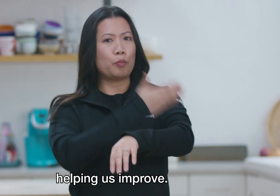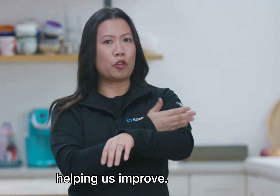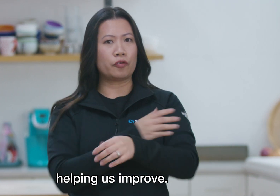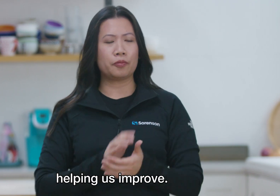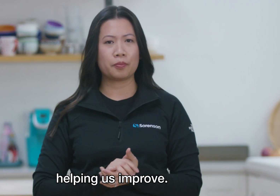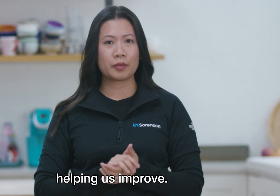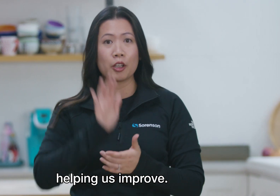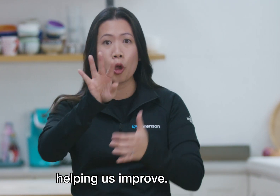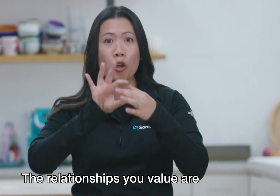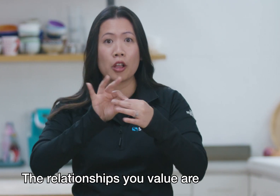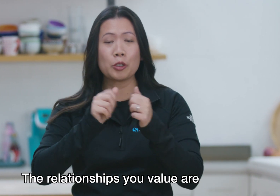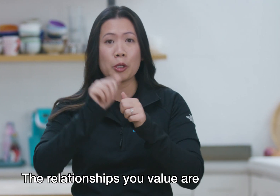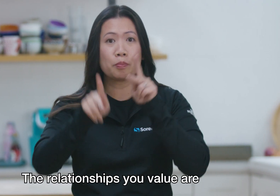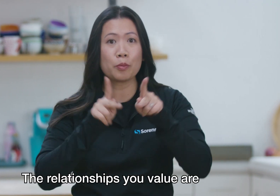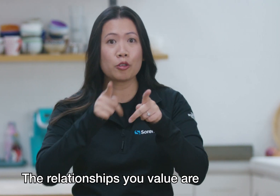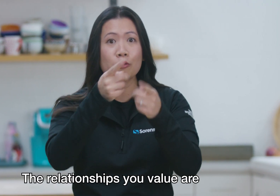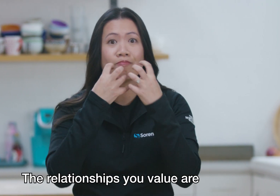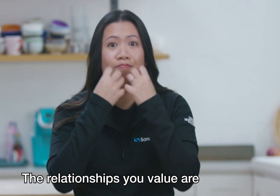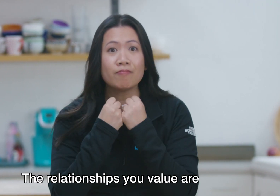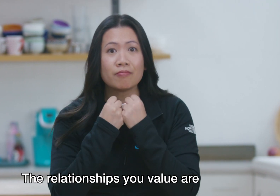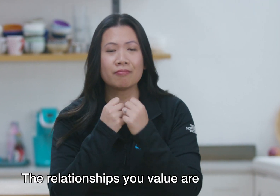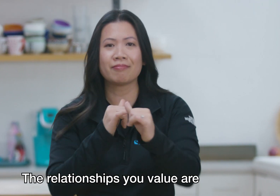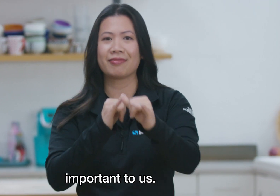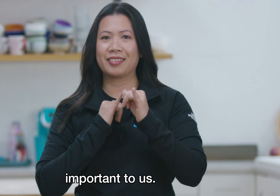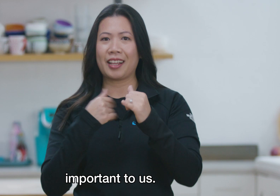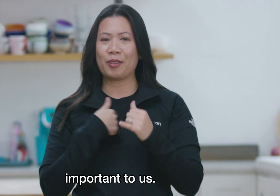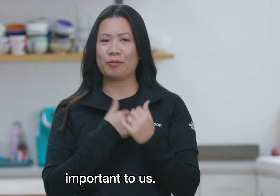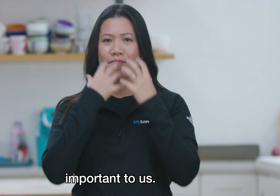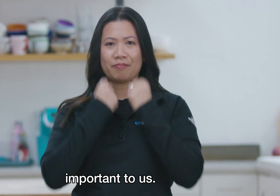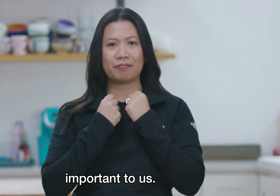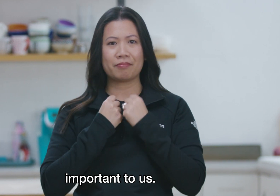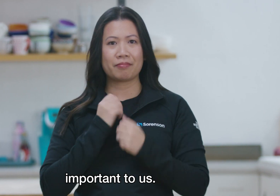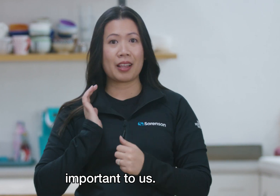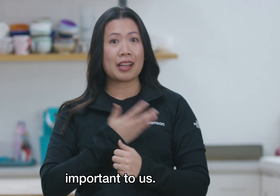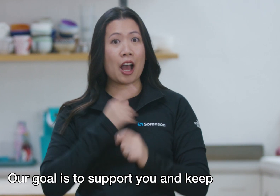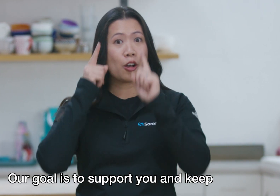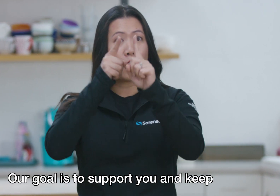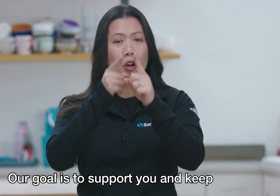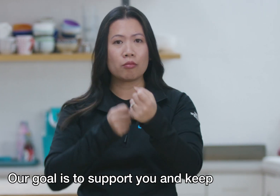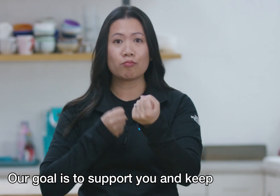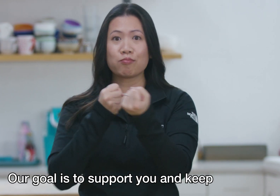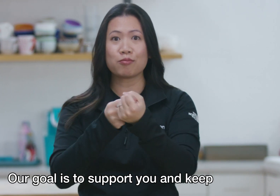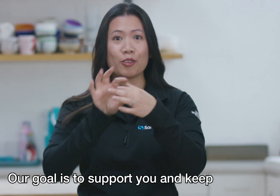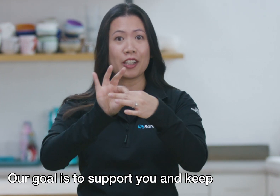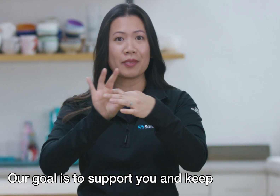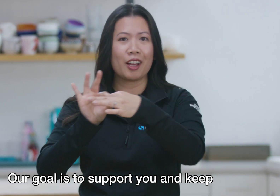us improve. The relationships you value are important to us. Our goal is to support you and keep